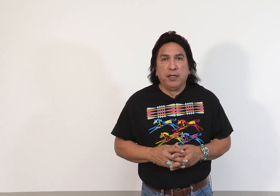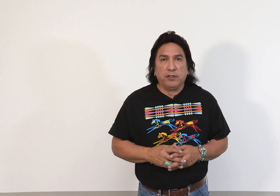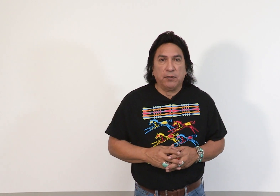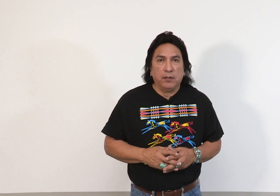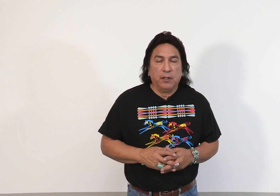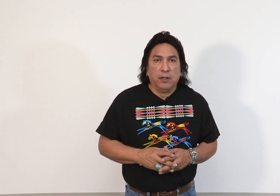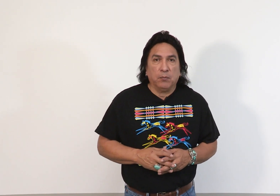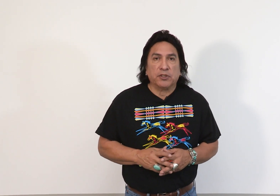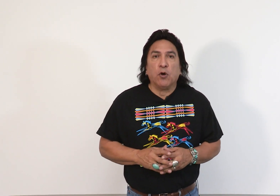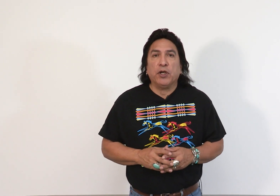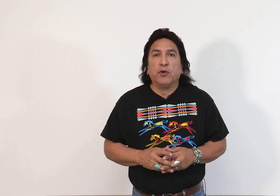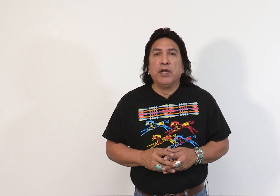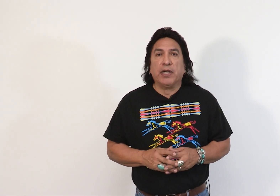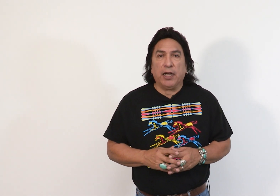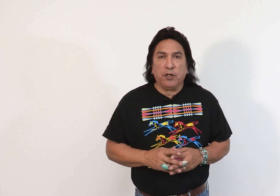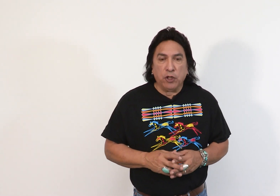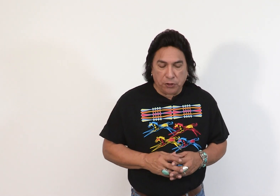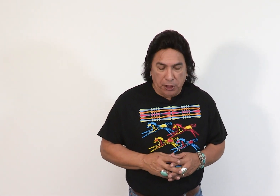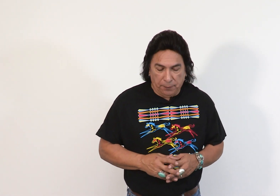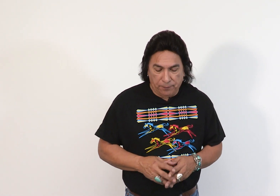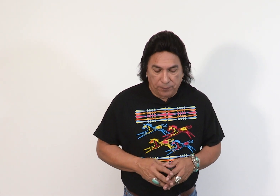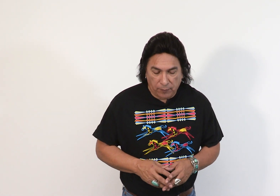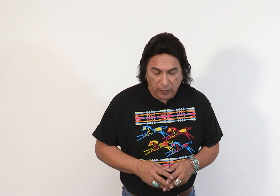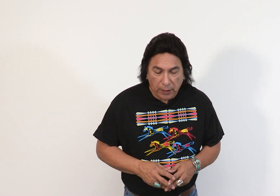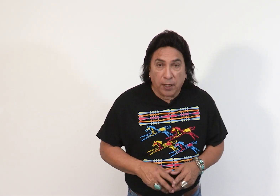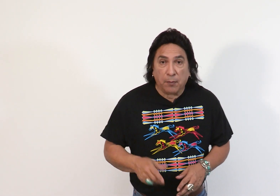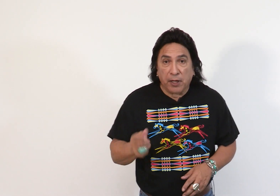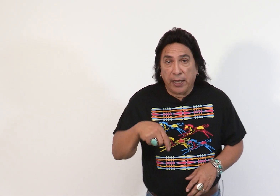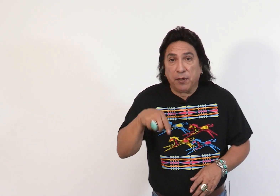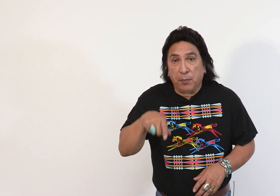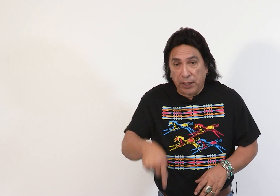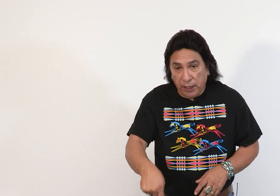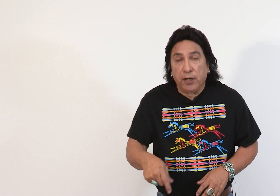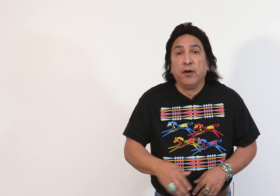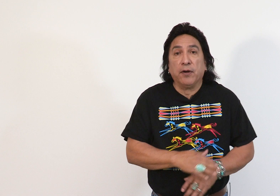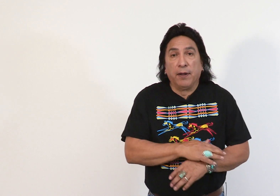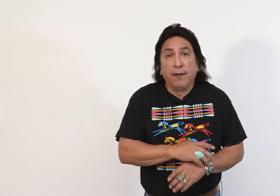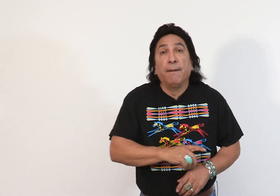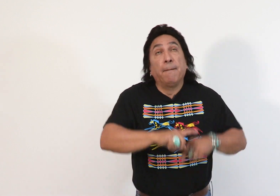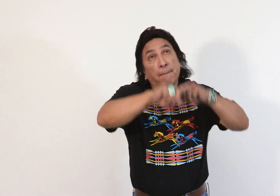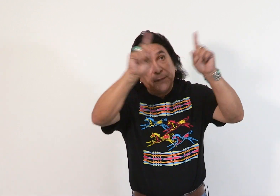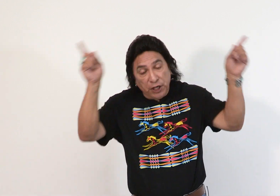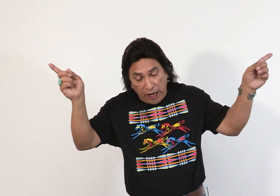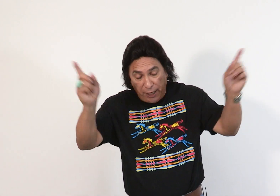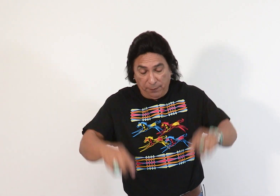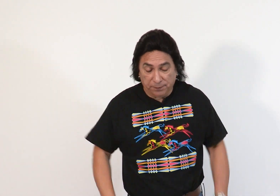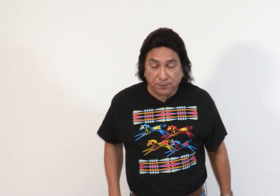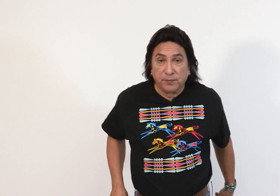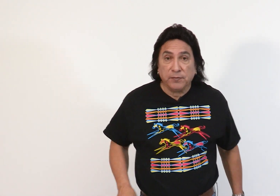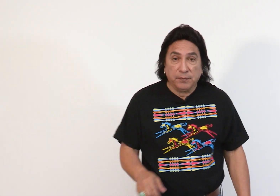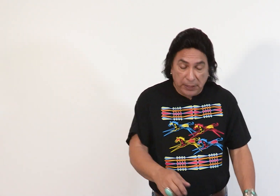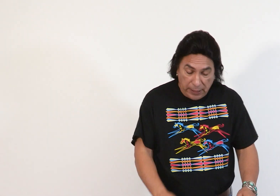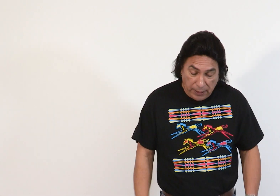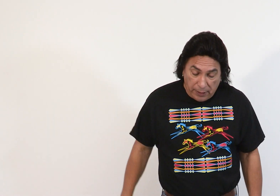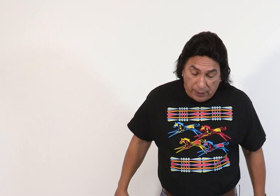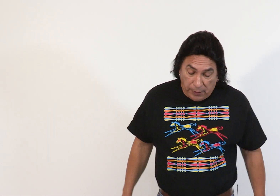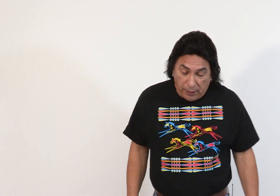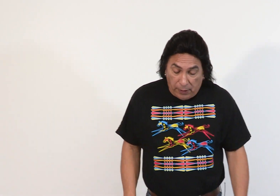Osage, Muskogee Creek, and Yuchi, and I'm glad to be here today. All